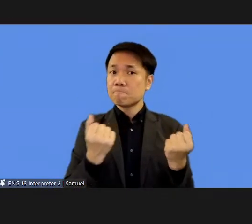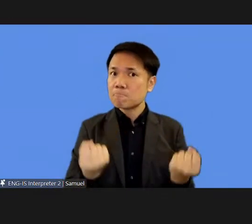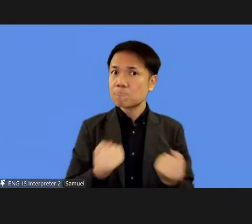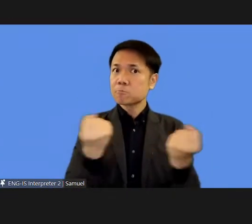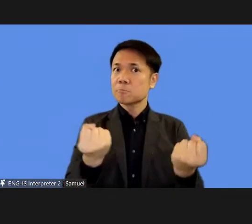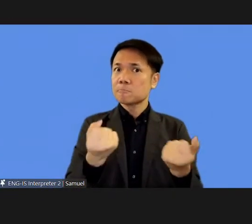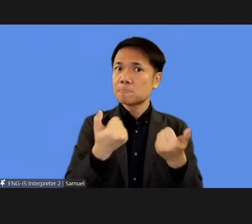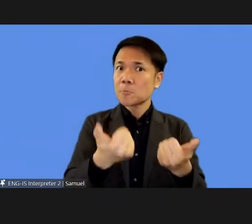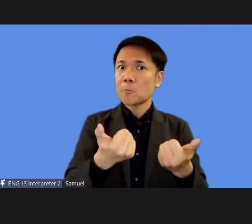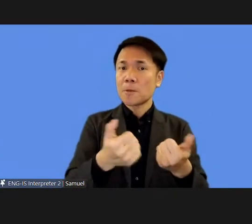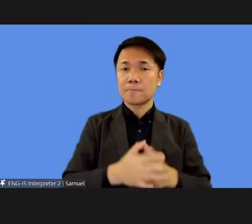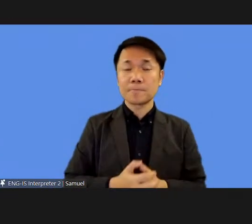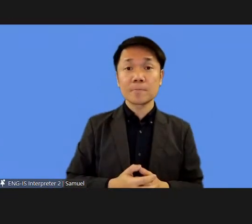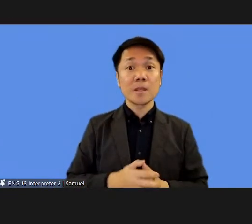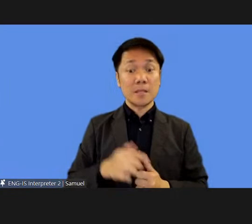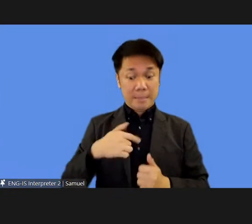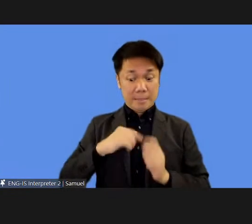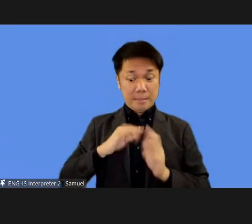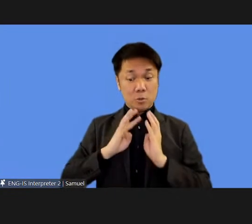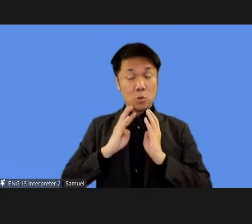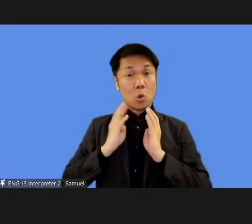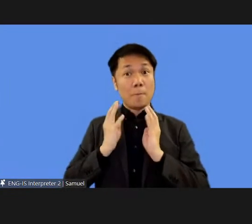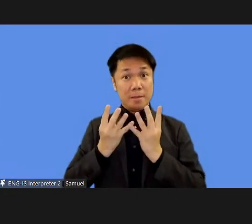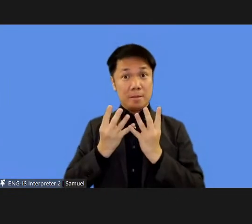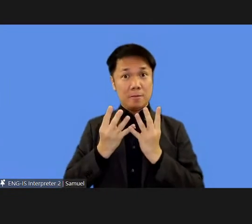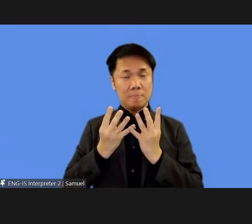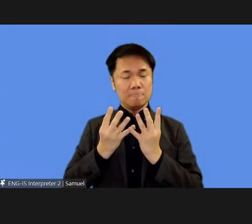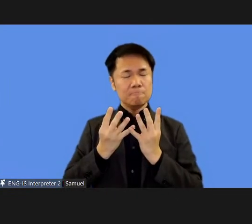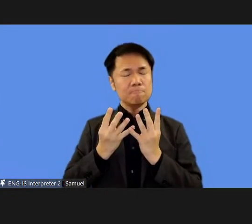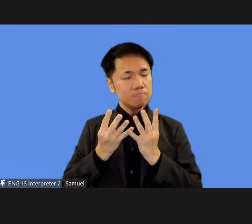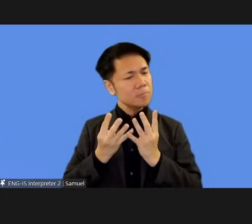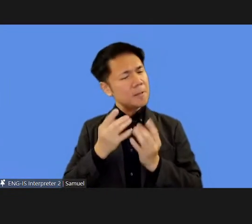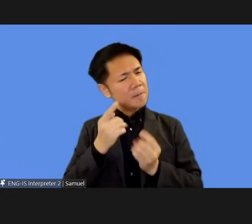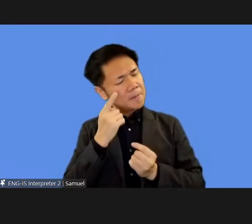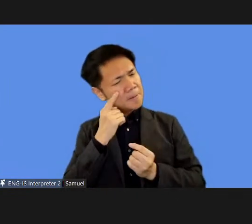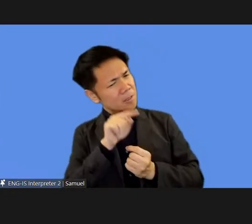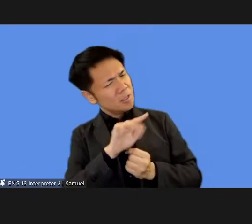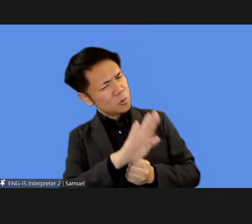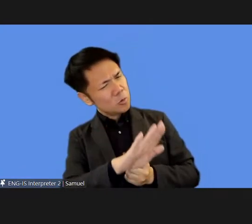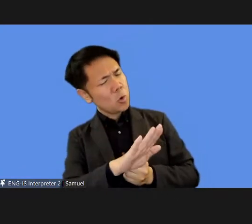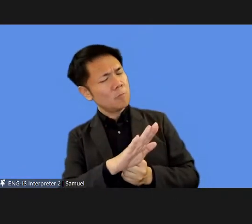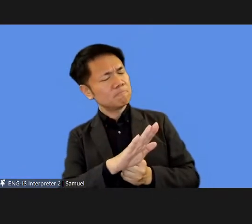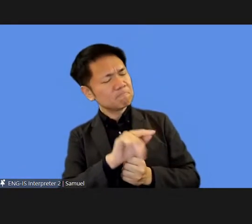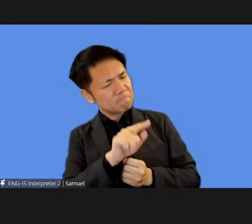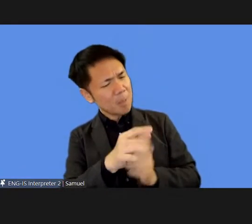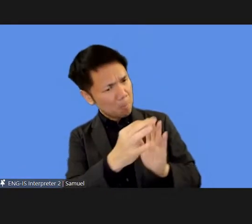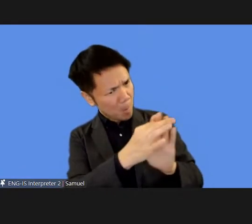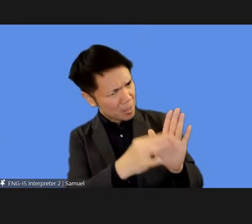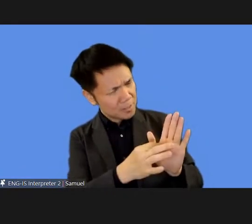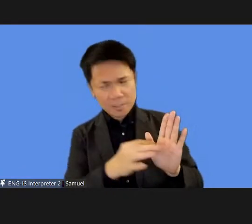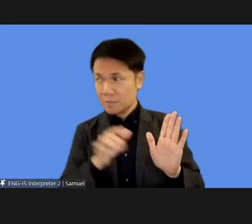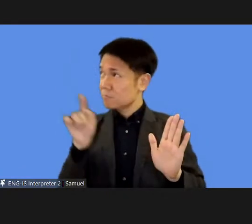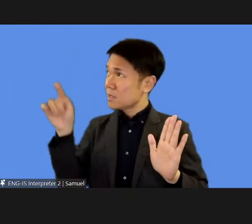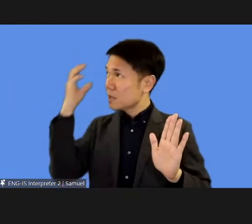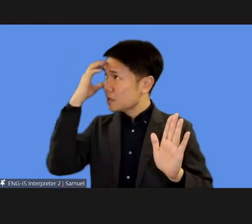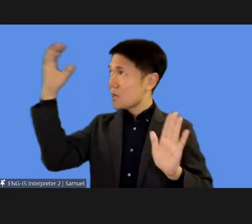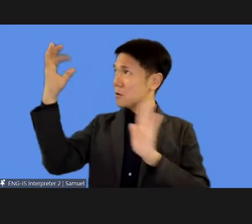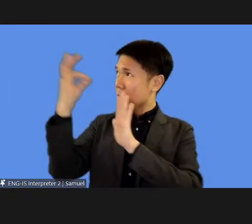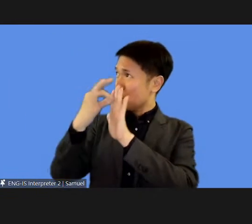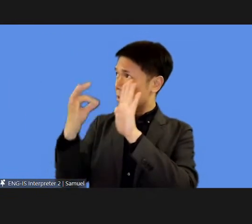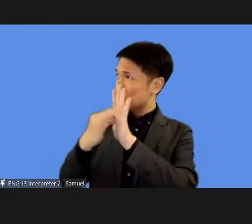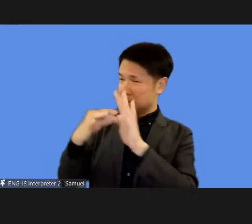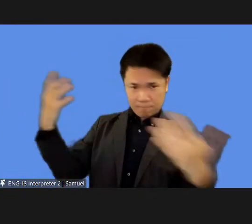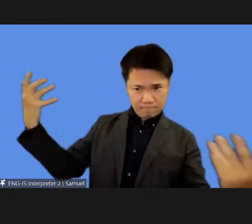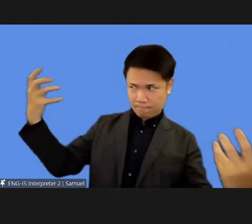programs at the local level are conform to the policies at the national level, which is very important. Another important